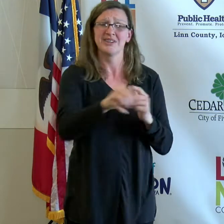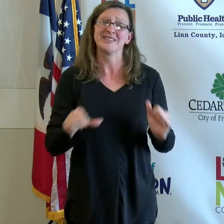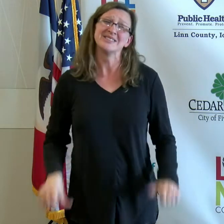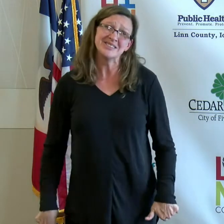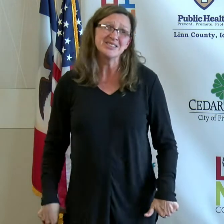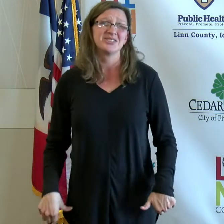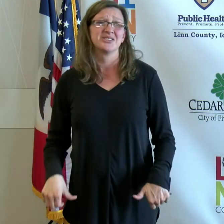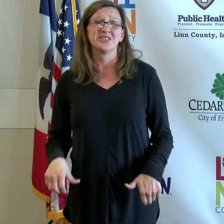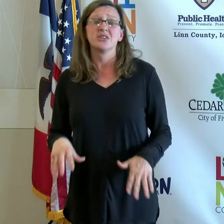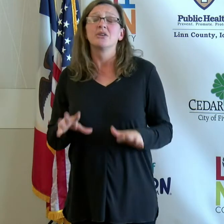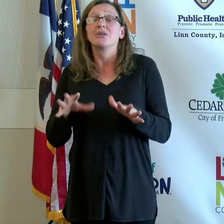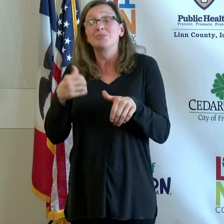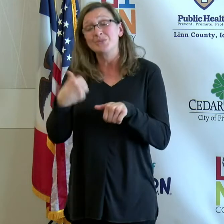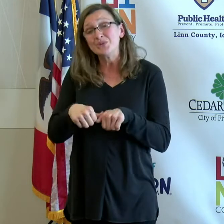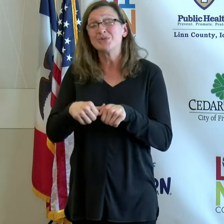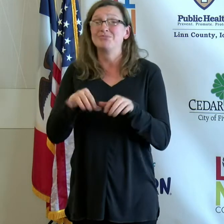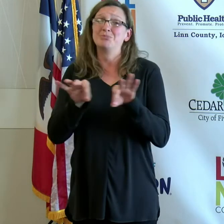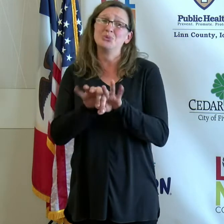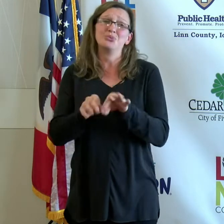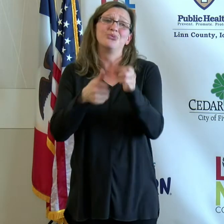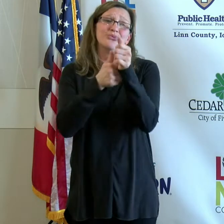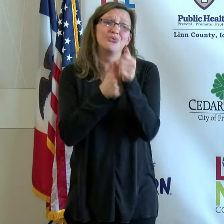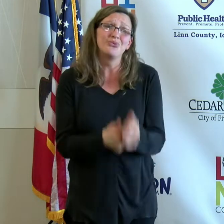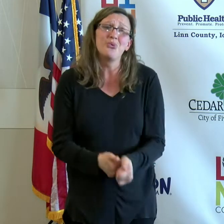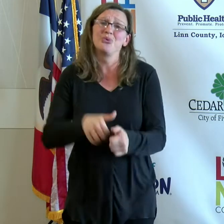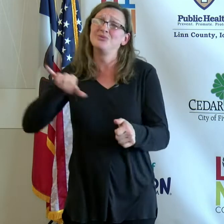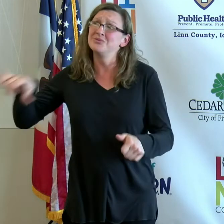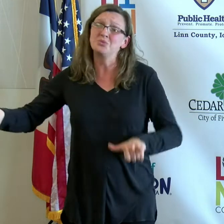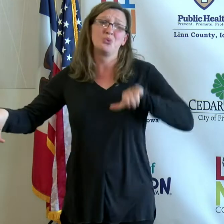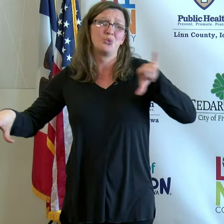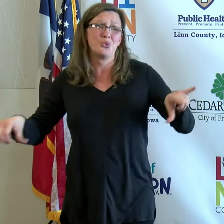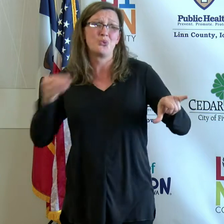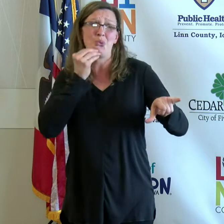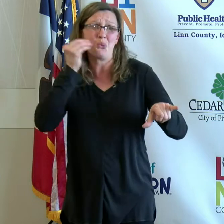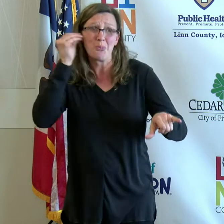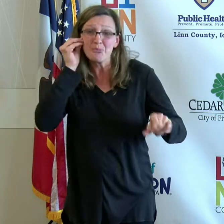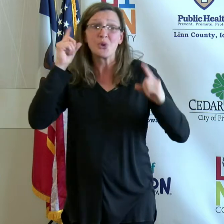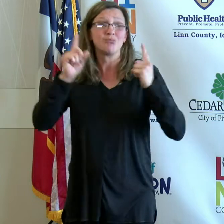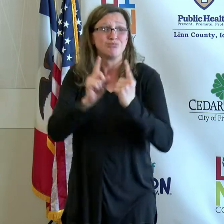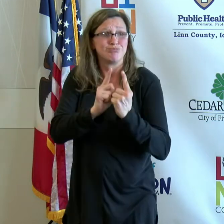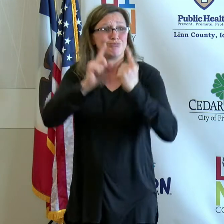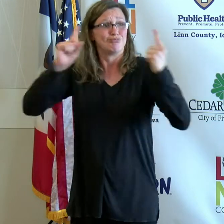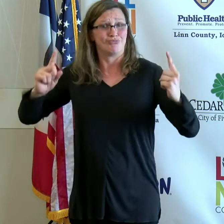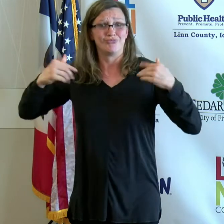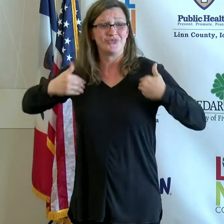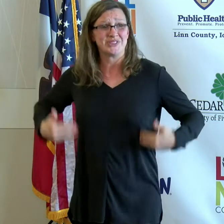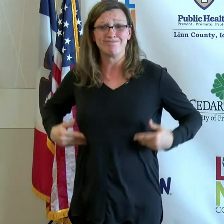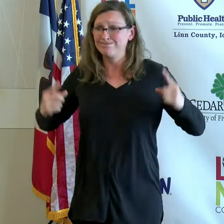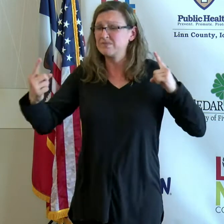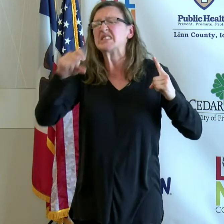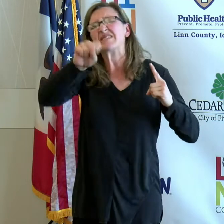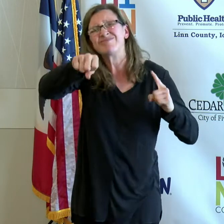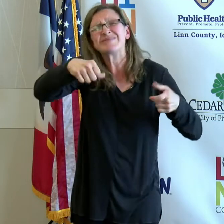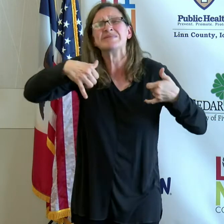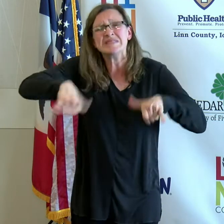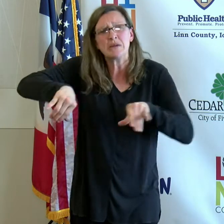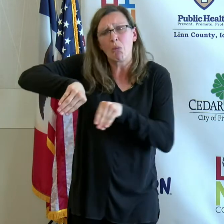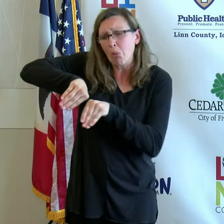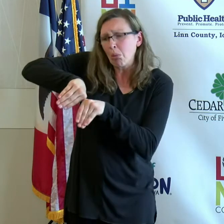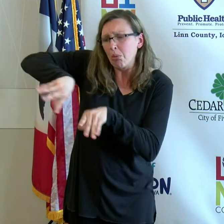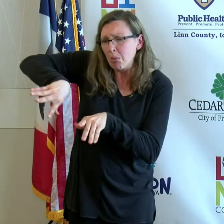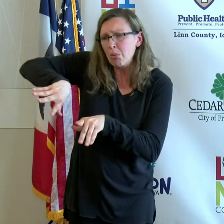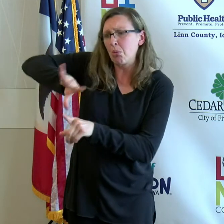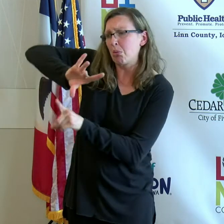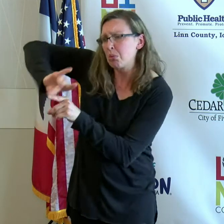is likely this virus will still touch all of our lives. And with that, I have the